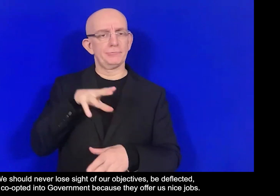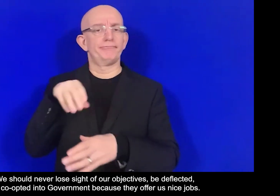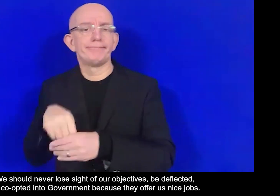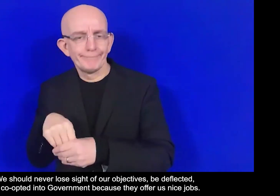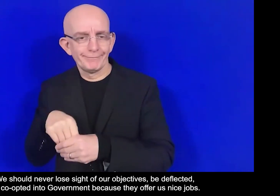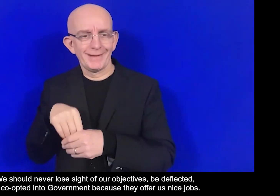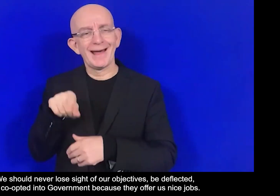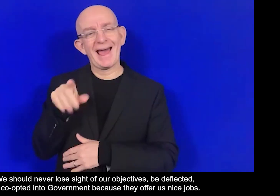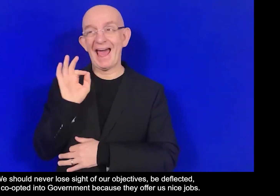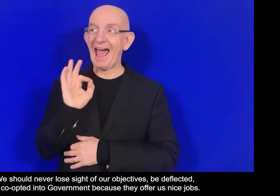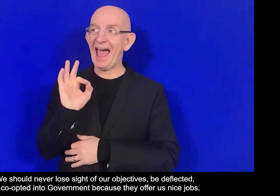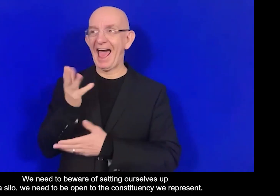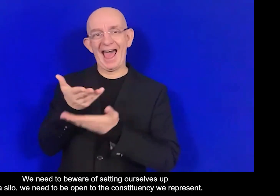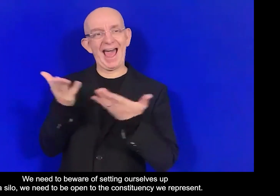jobs.